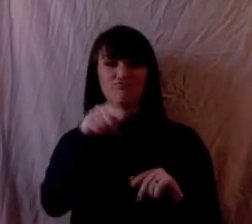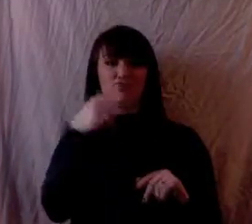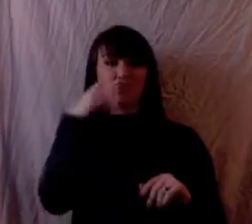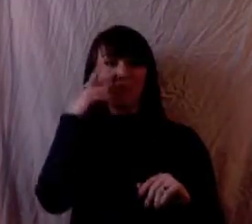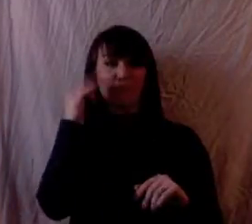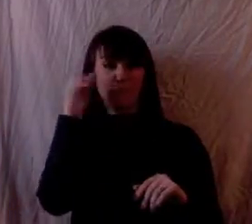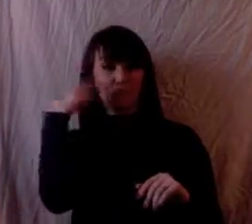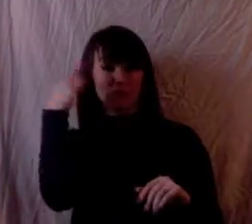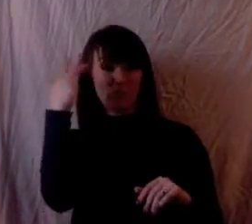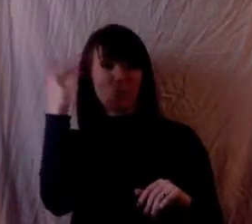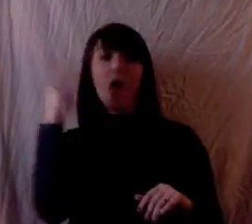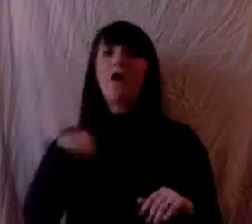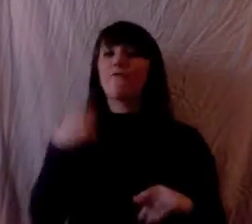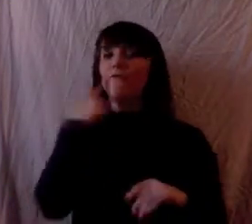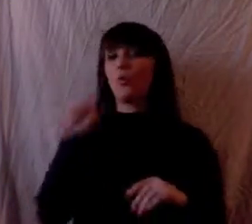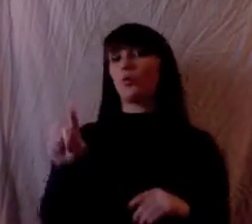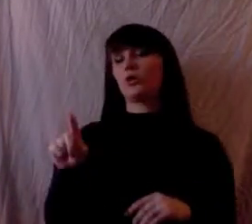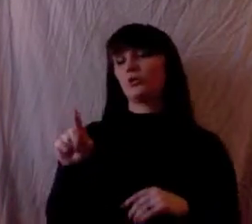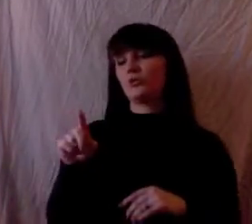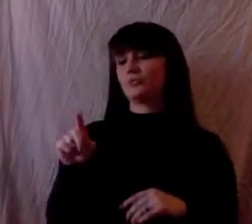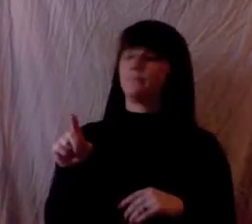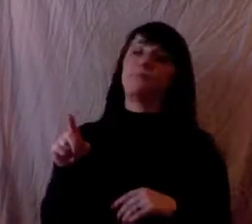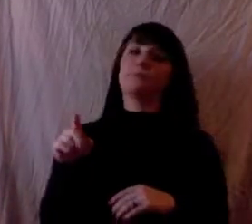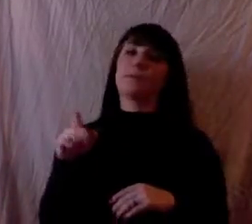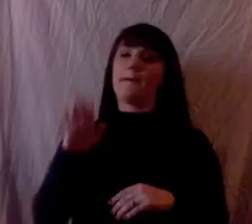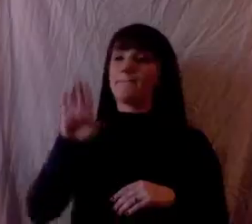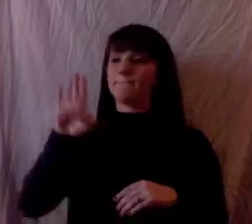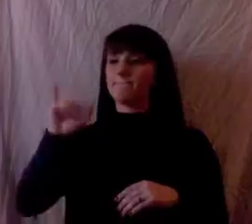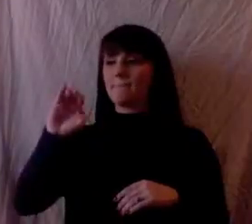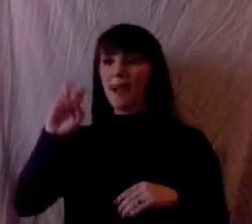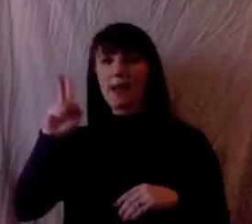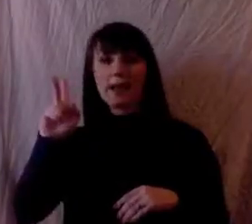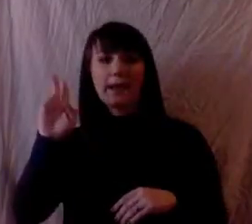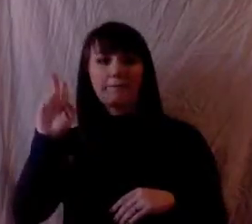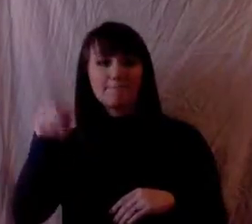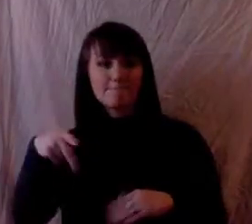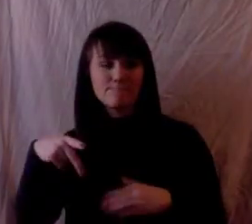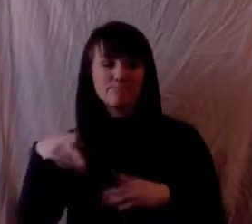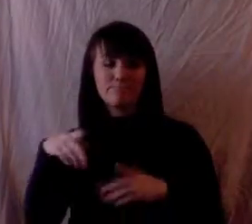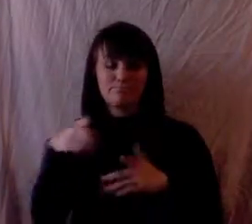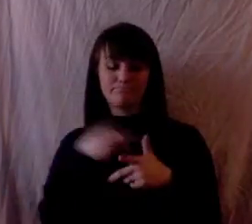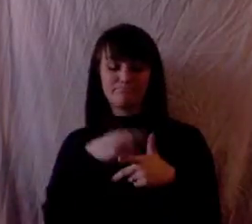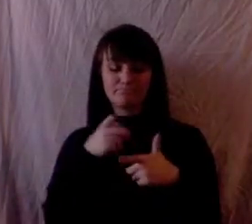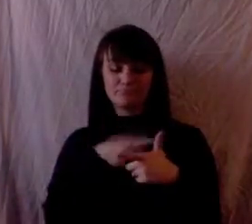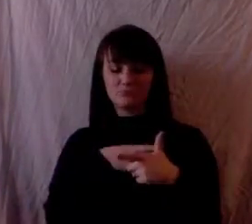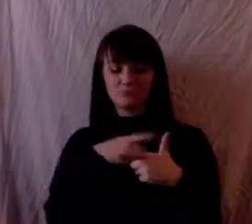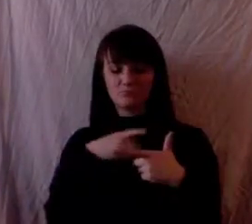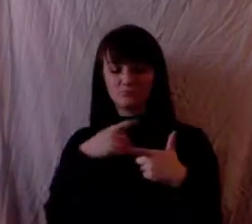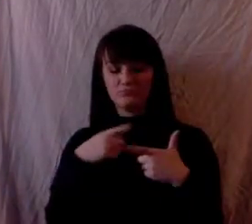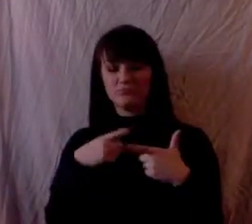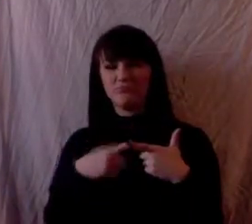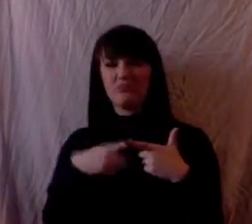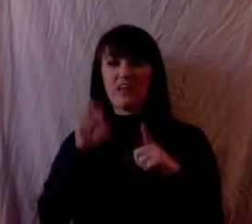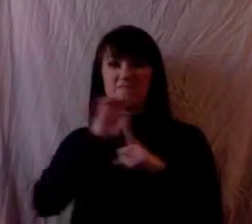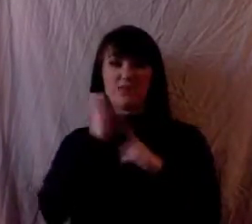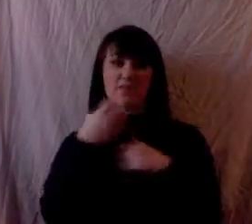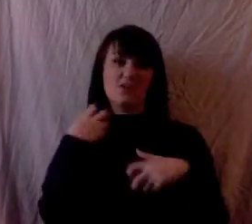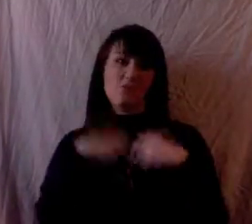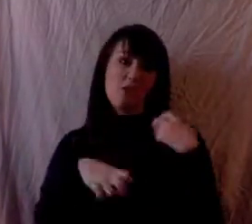to clarify things. They're there to take care of environmental issues, whether it's closing the blinds because it's getting too bright in here, or